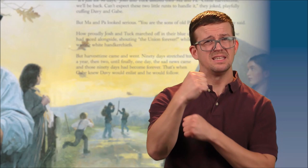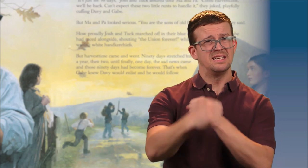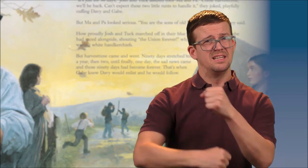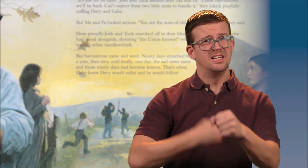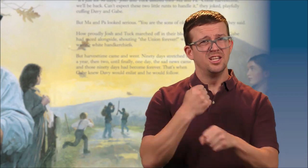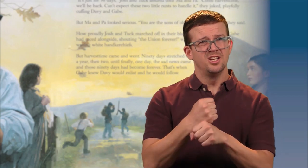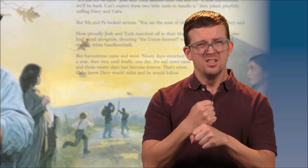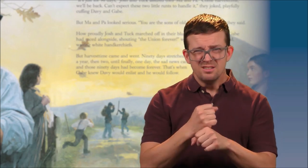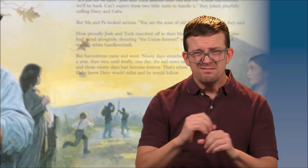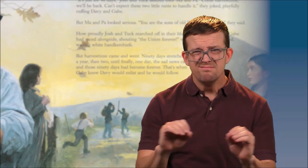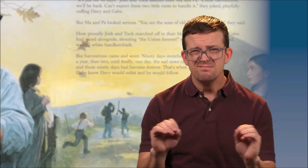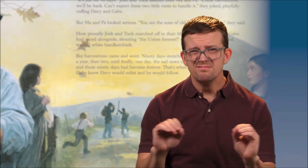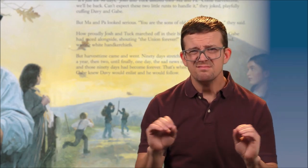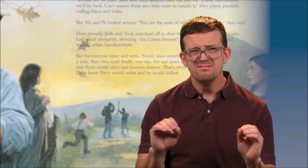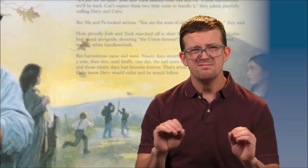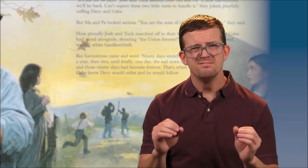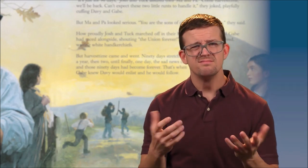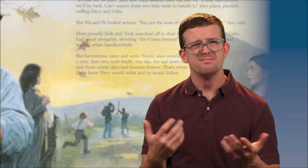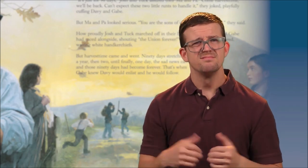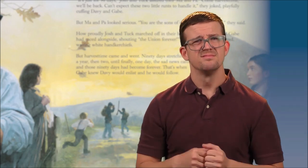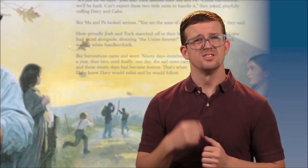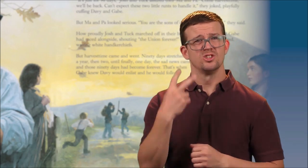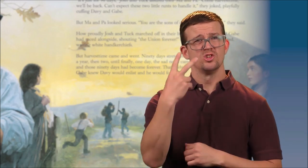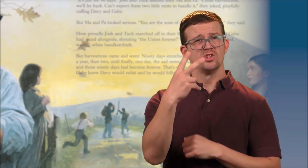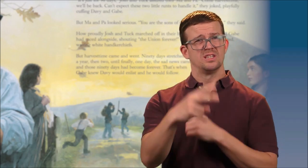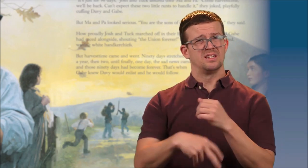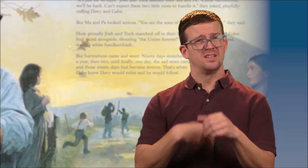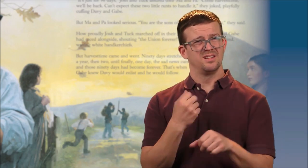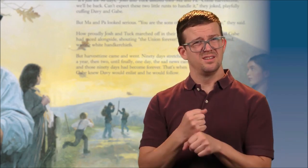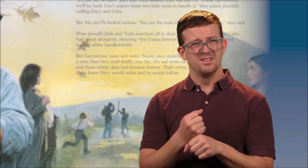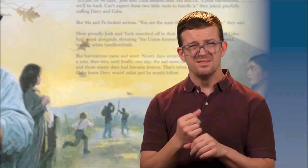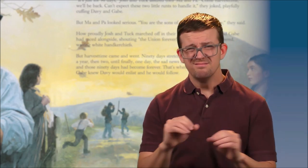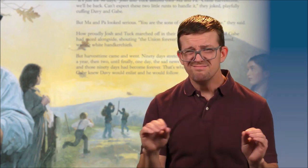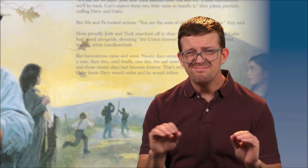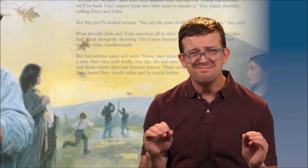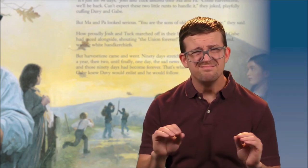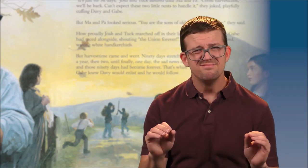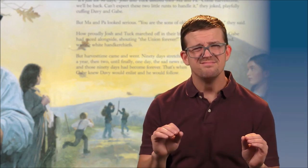90 days stretched into a year, then 2,